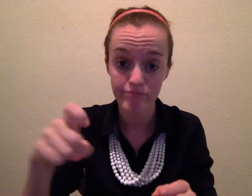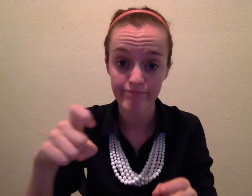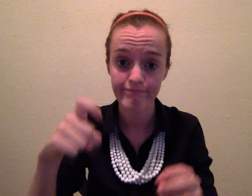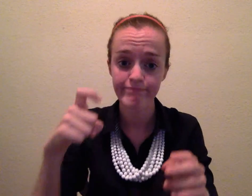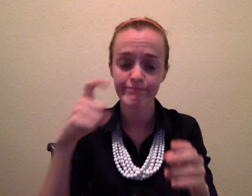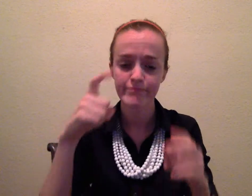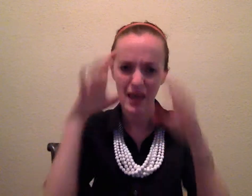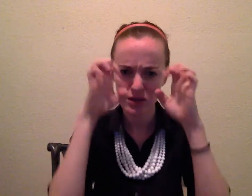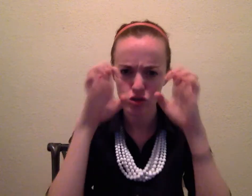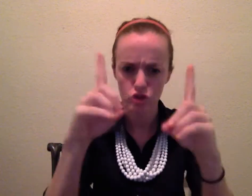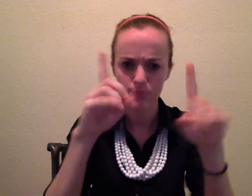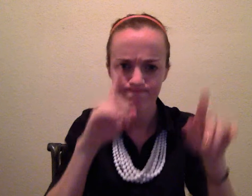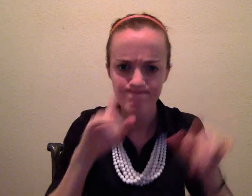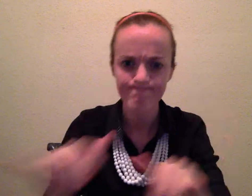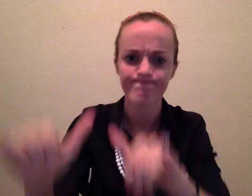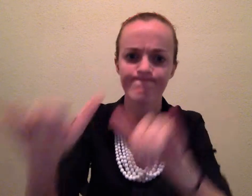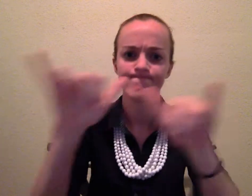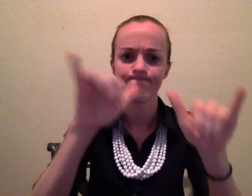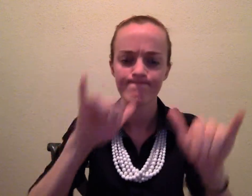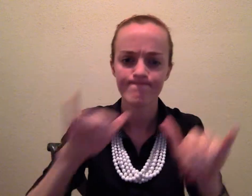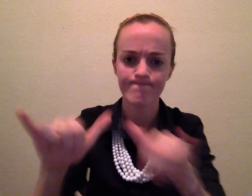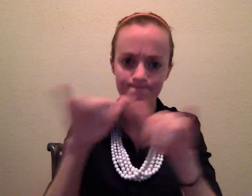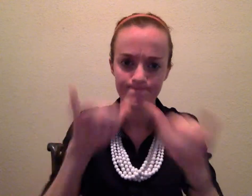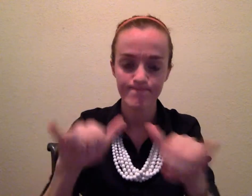of our department. And that's all about universal design.